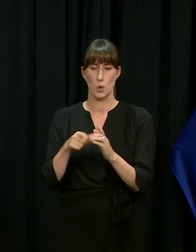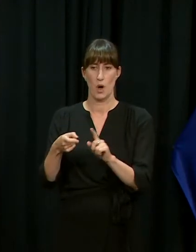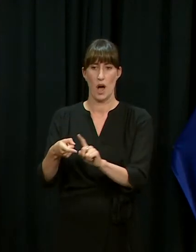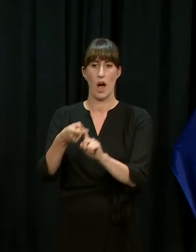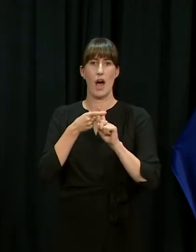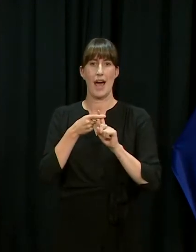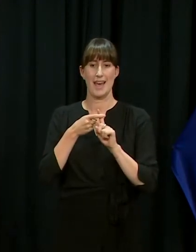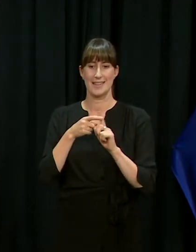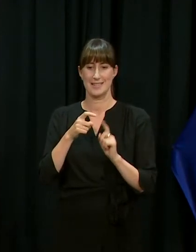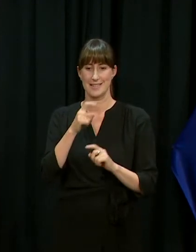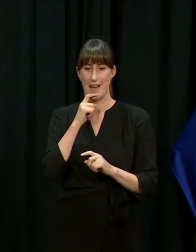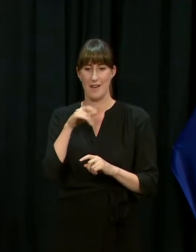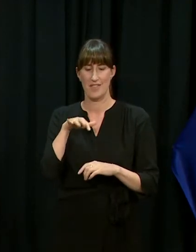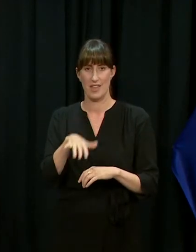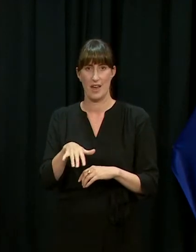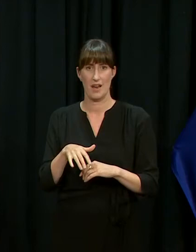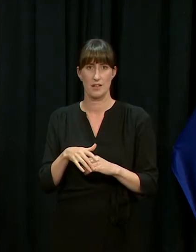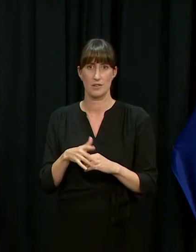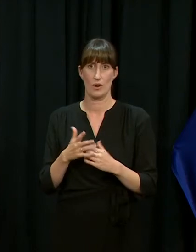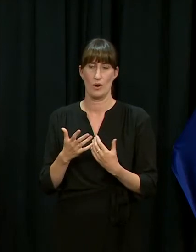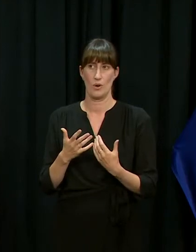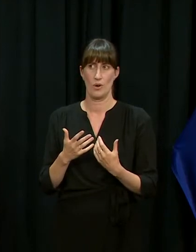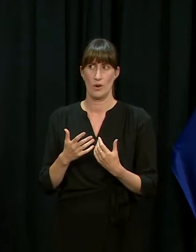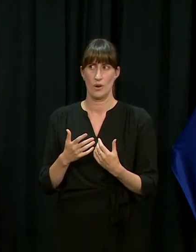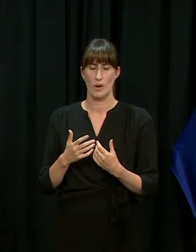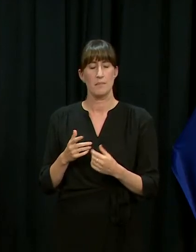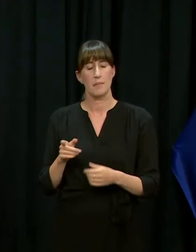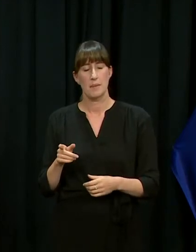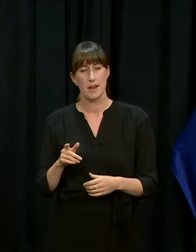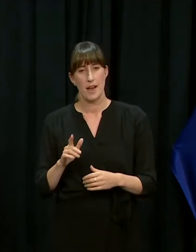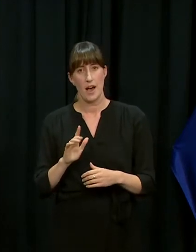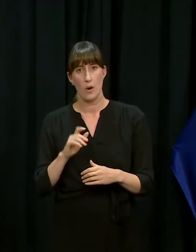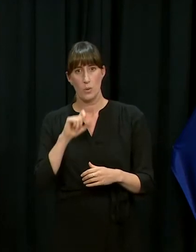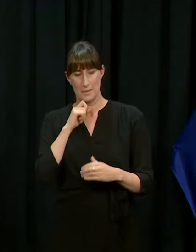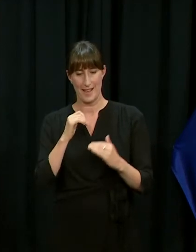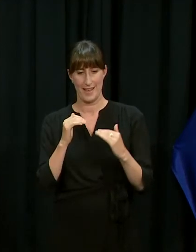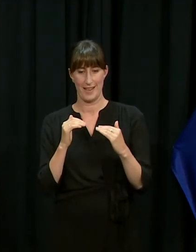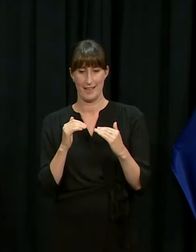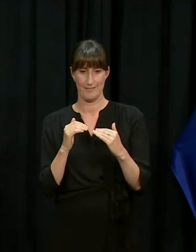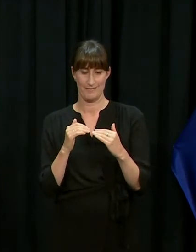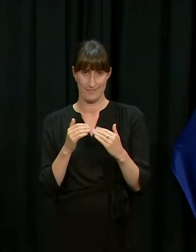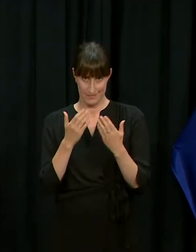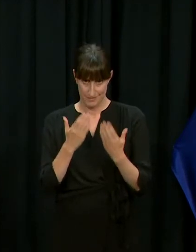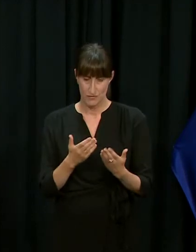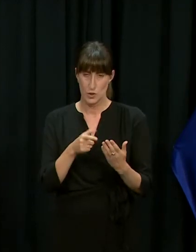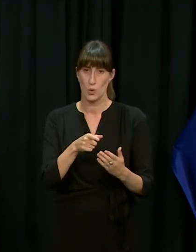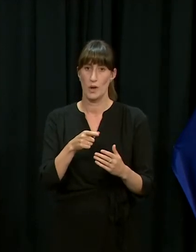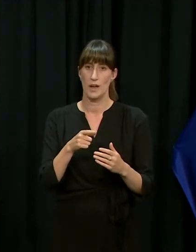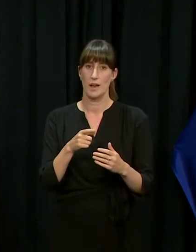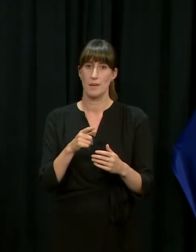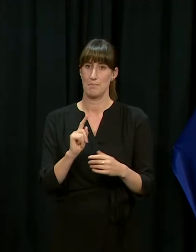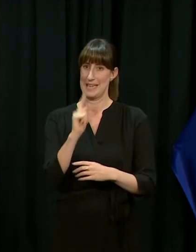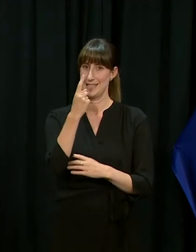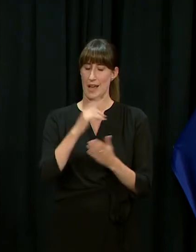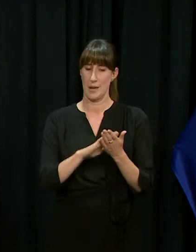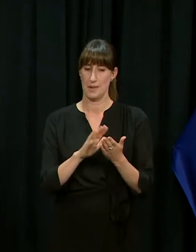think what he's trying to say is when we have an issue at the border,